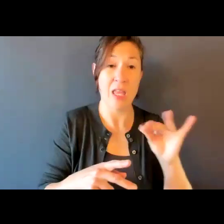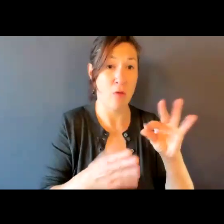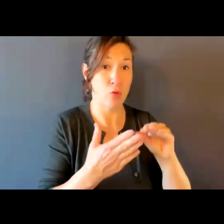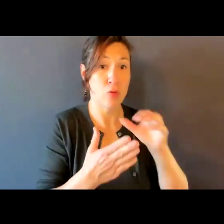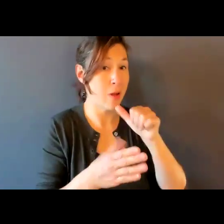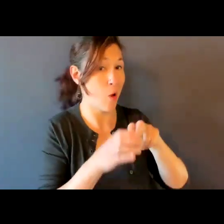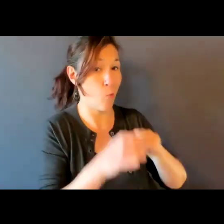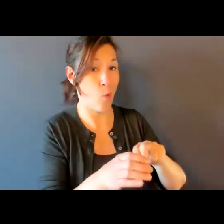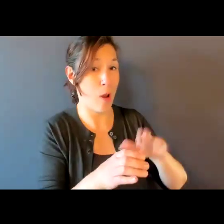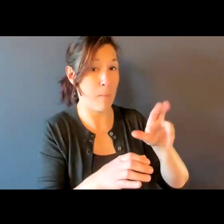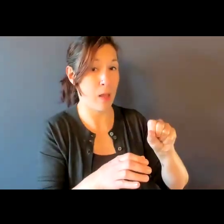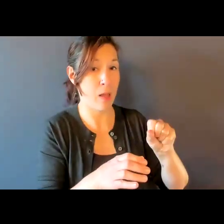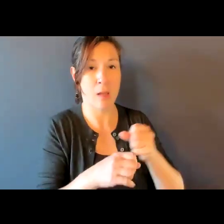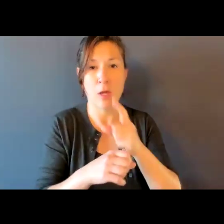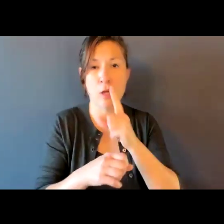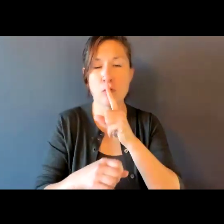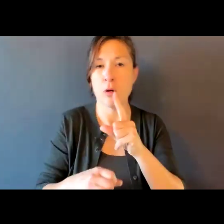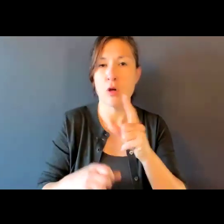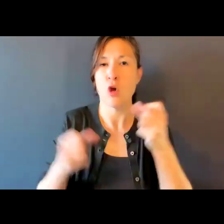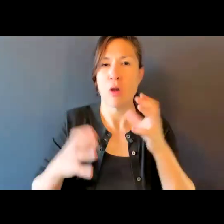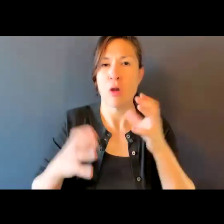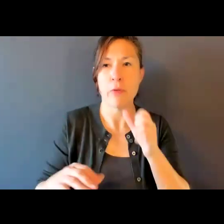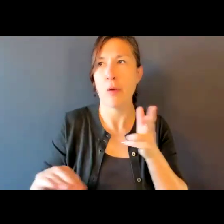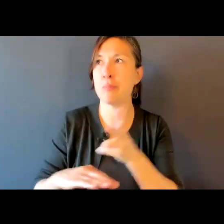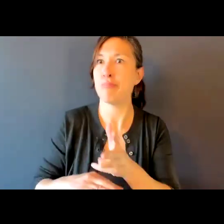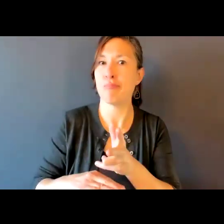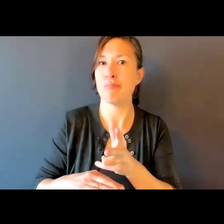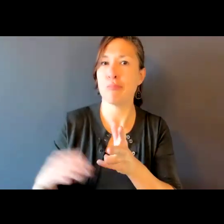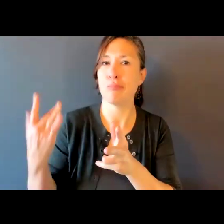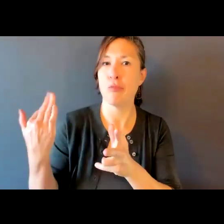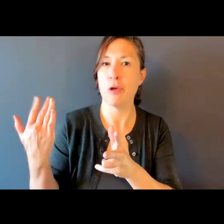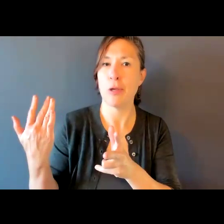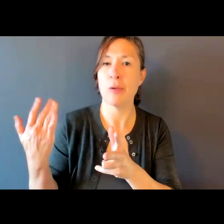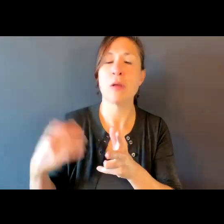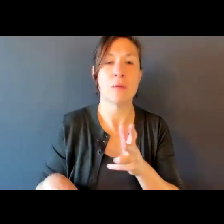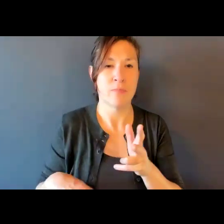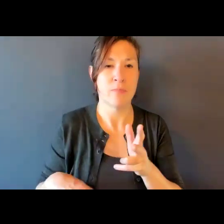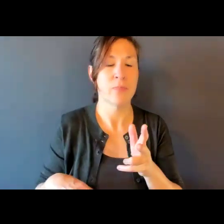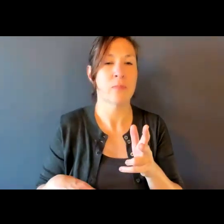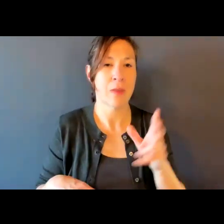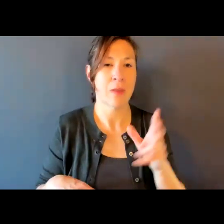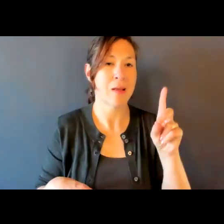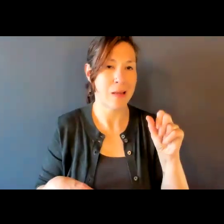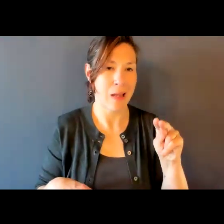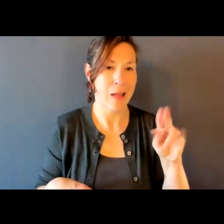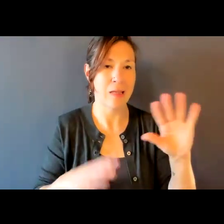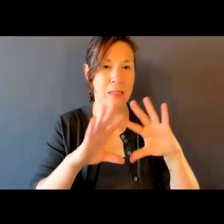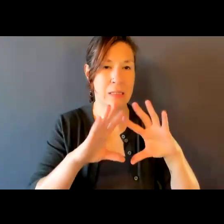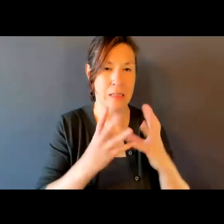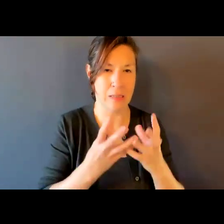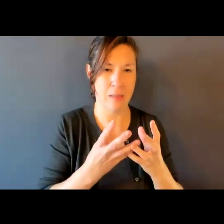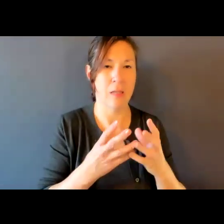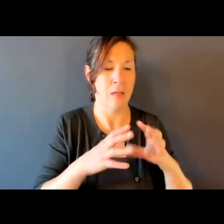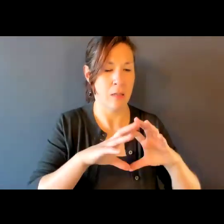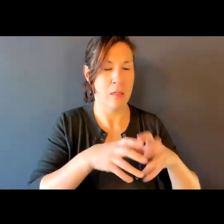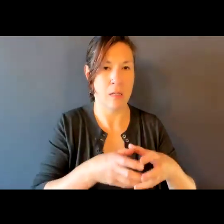sure that drivers are not waiting at those stops. So that's part of the work that Dan and his team are doing to sort of shorten routes or